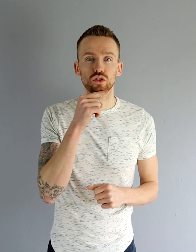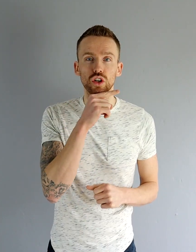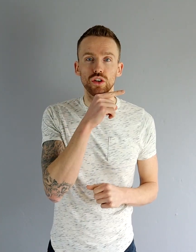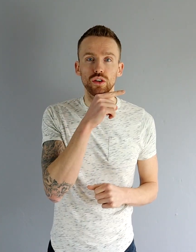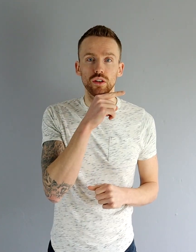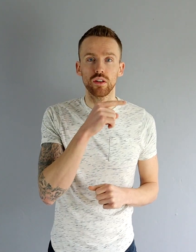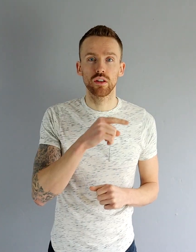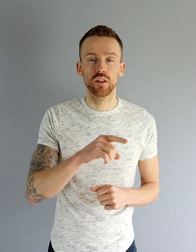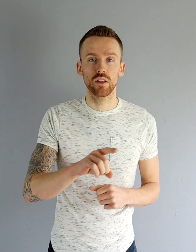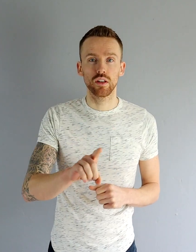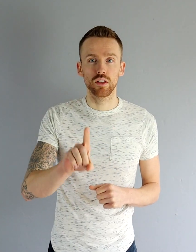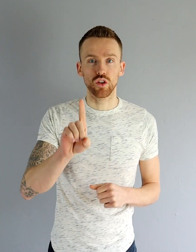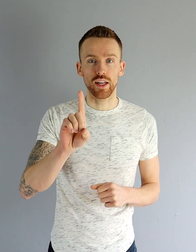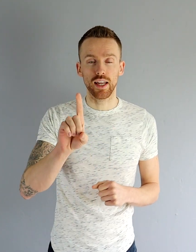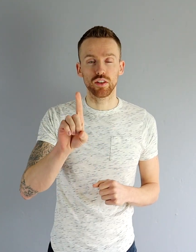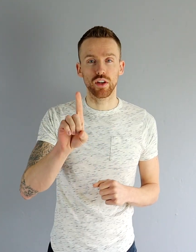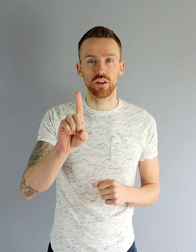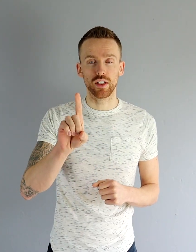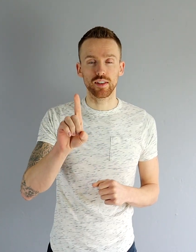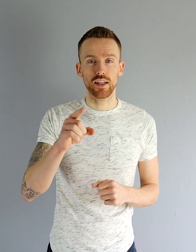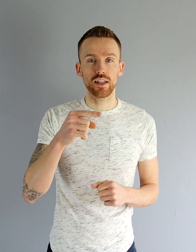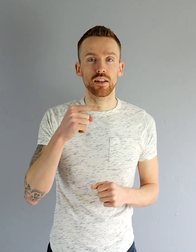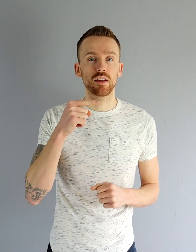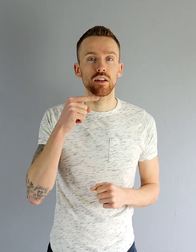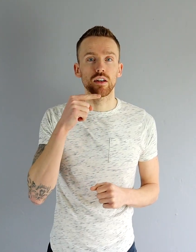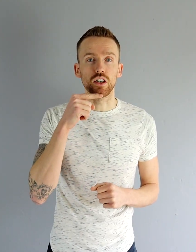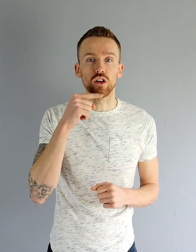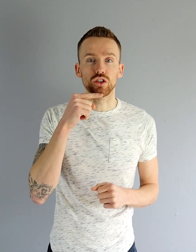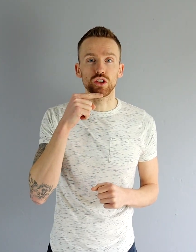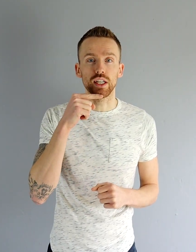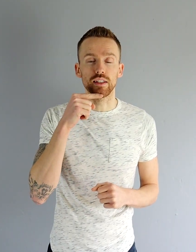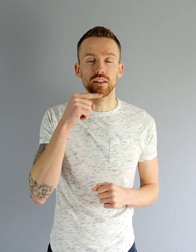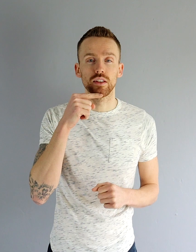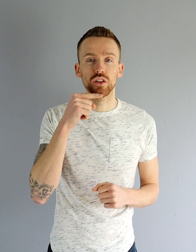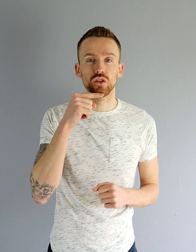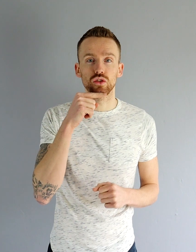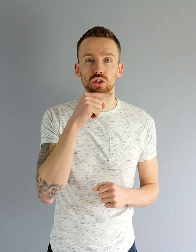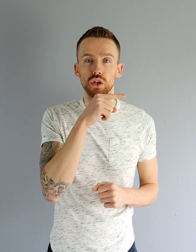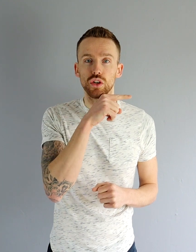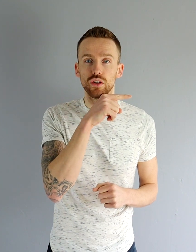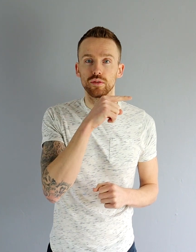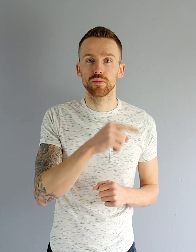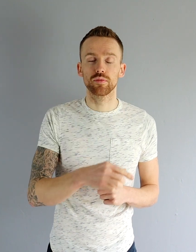Son. Your index finger extended across your chin. Sun.